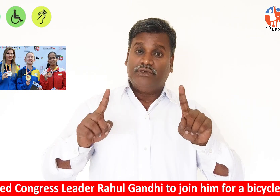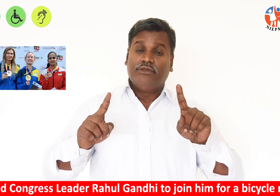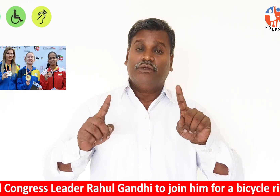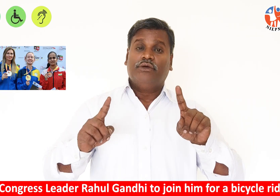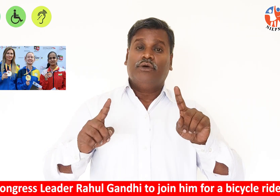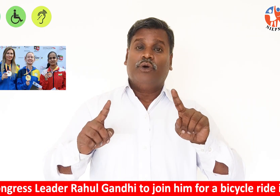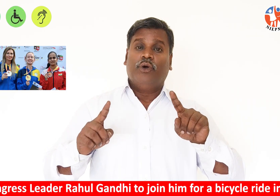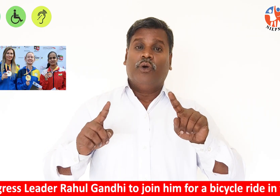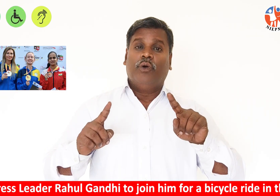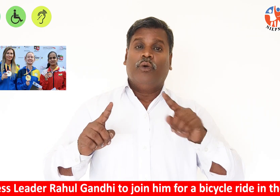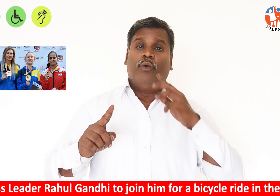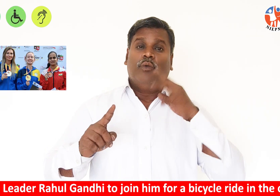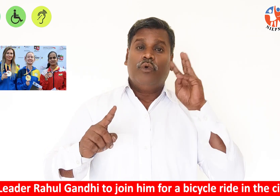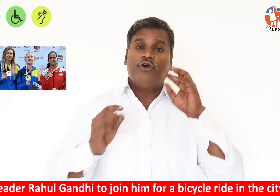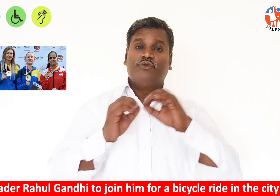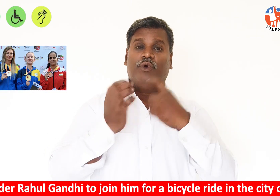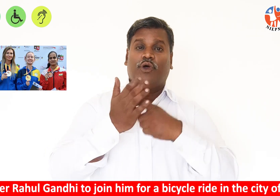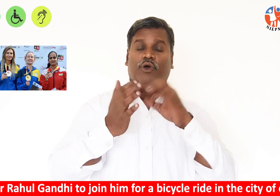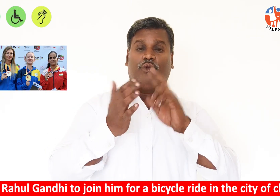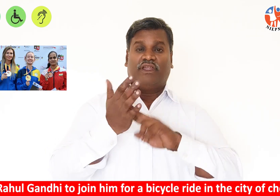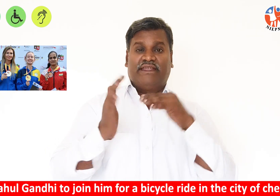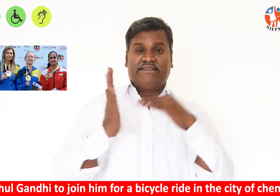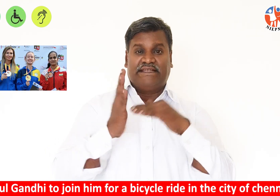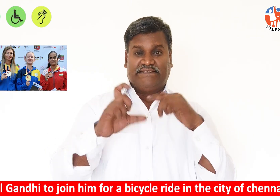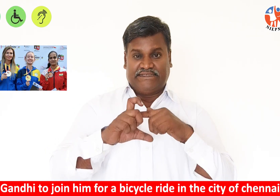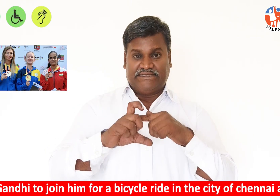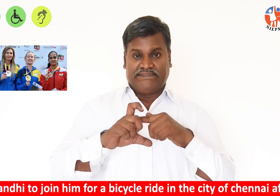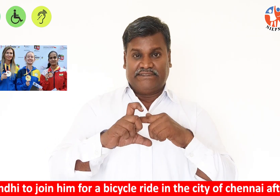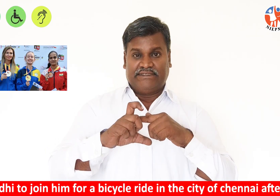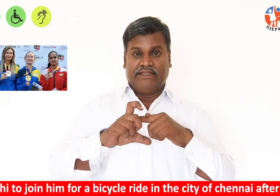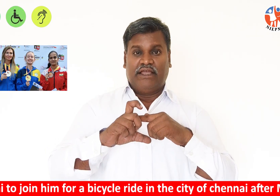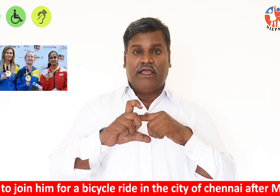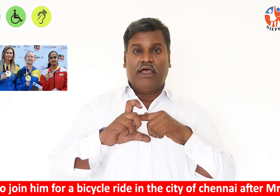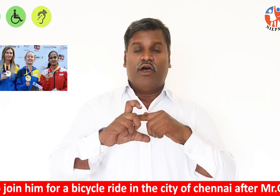two Ukraine shooters in the second World Deaf Shooting in Hanover.